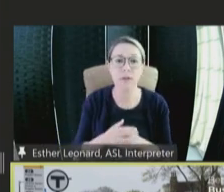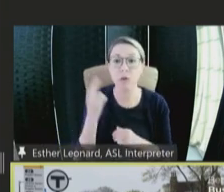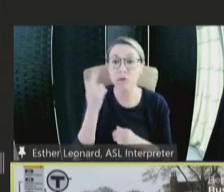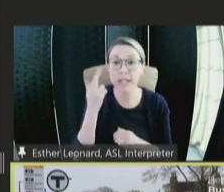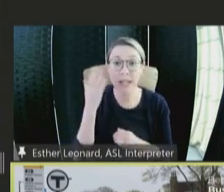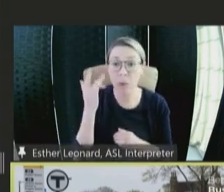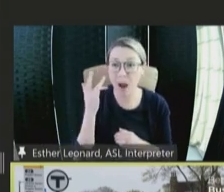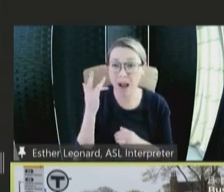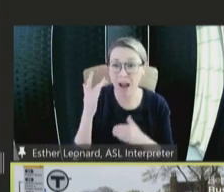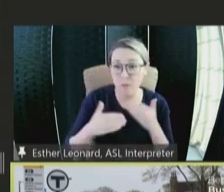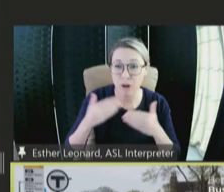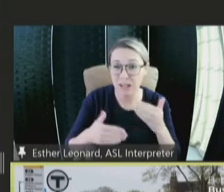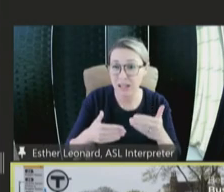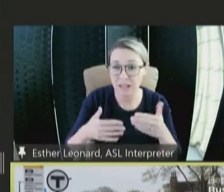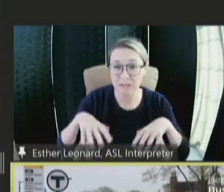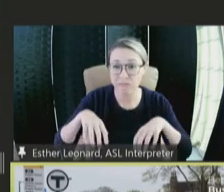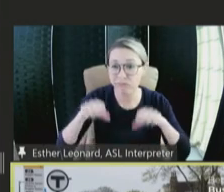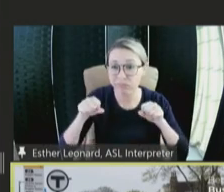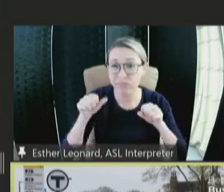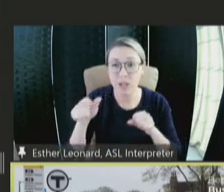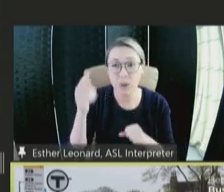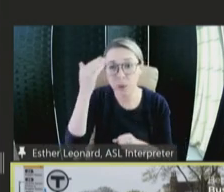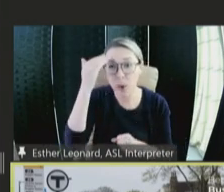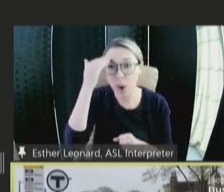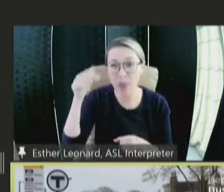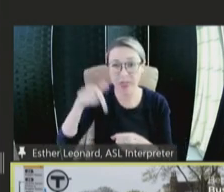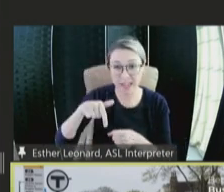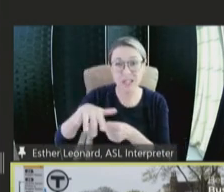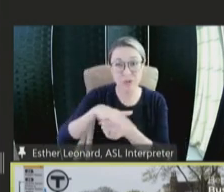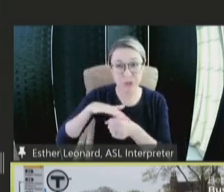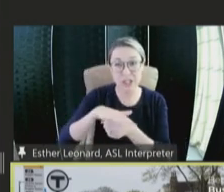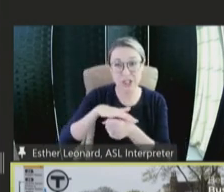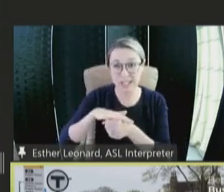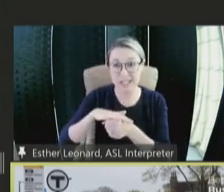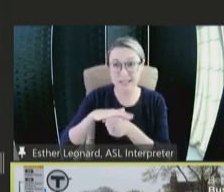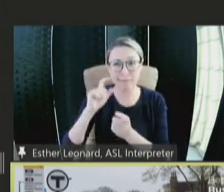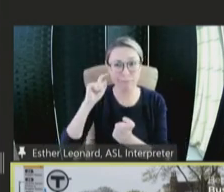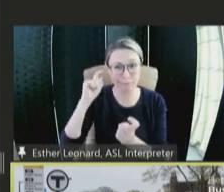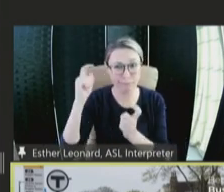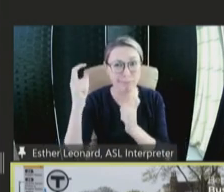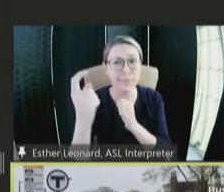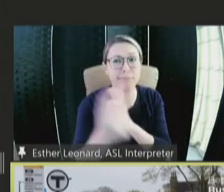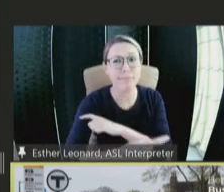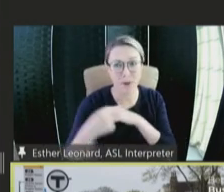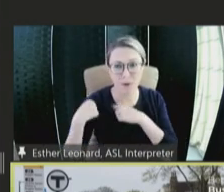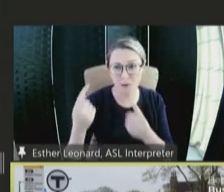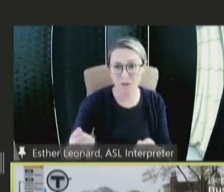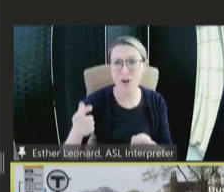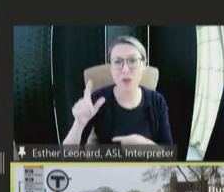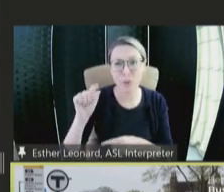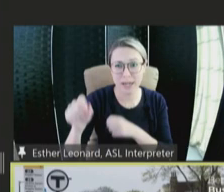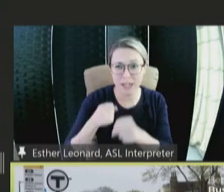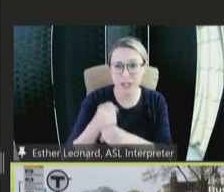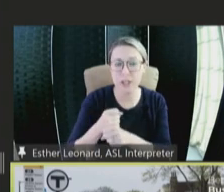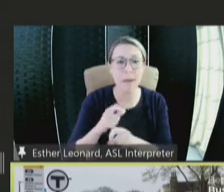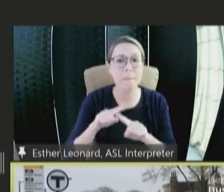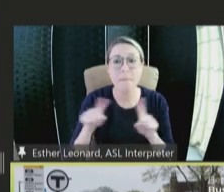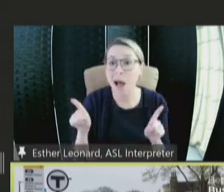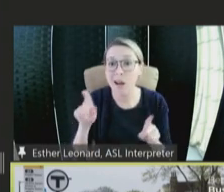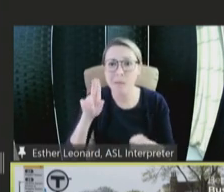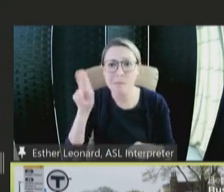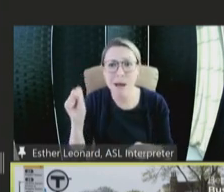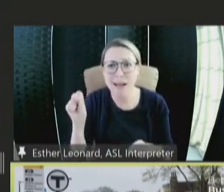is because, as you all know, the region has changed a lot over the last few decades, but our bus network has